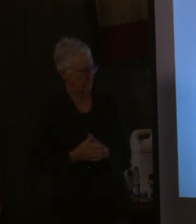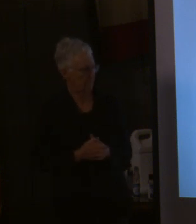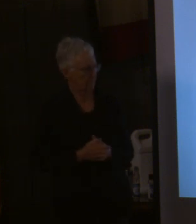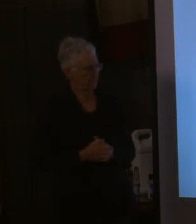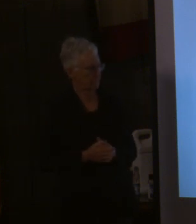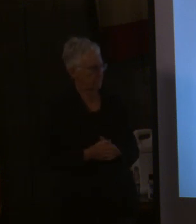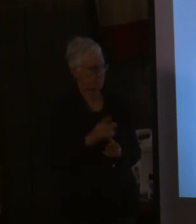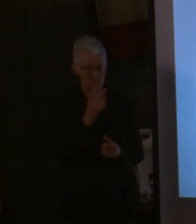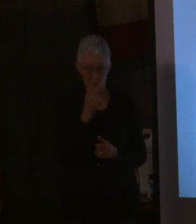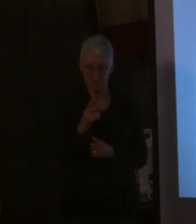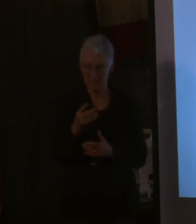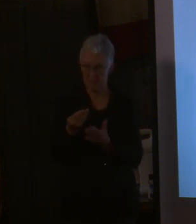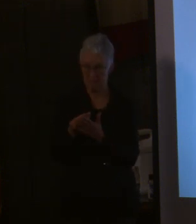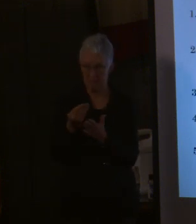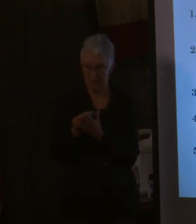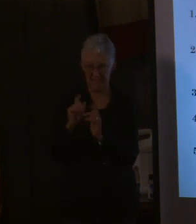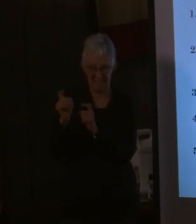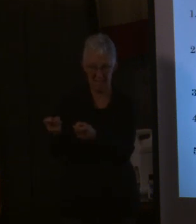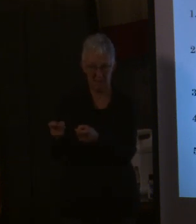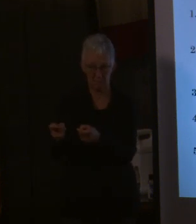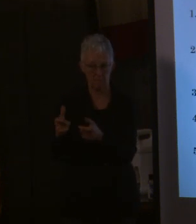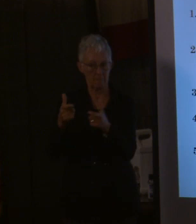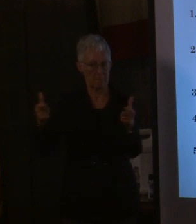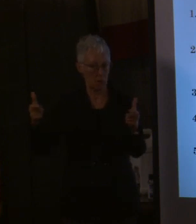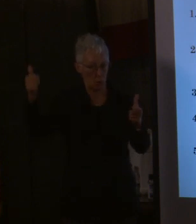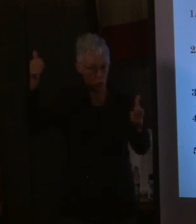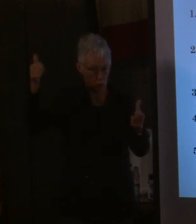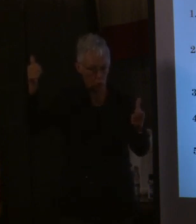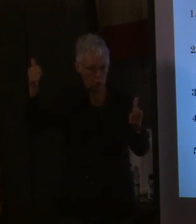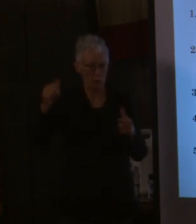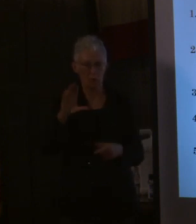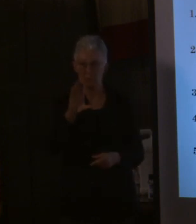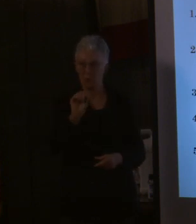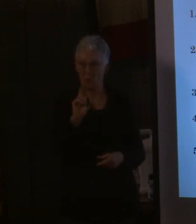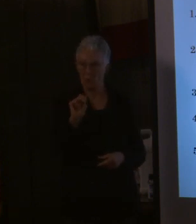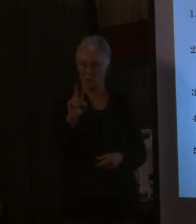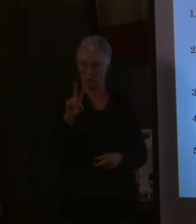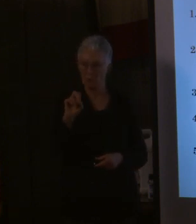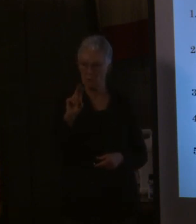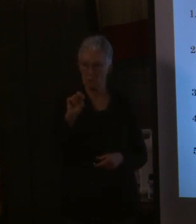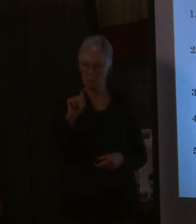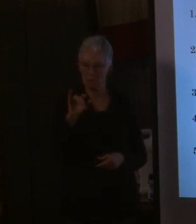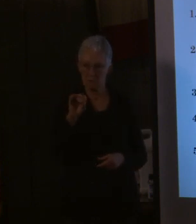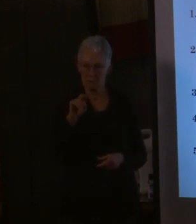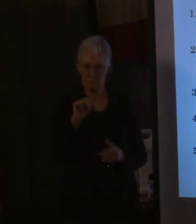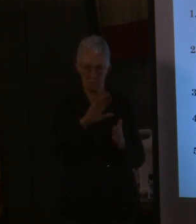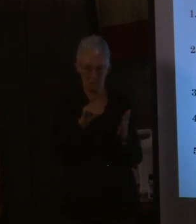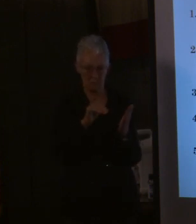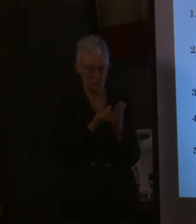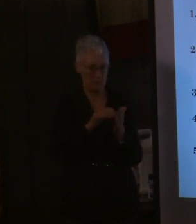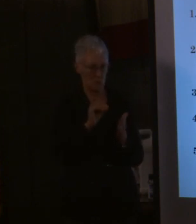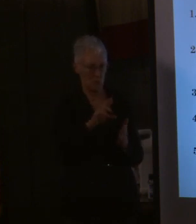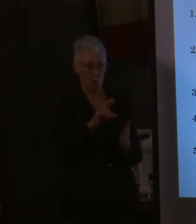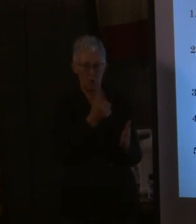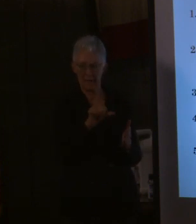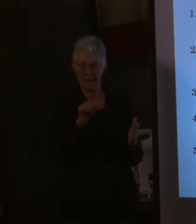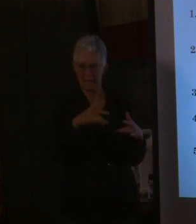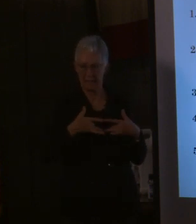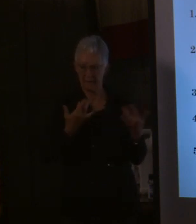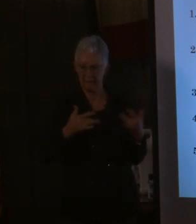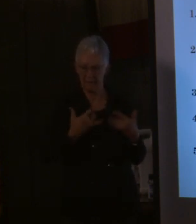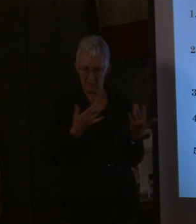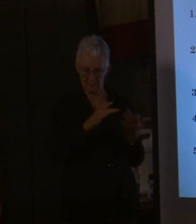you see the grants are bigger. So if you go back and look at what we're doing for convention centers and for our event centers, we're doing grants